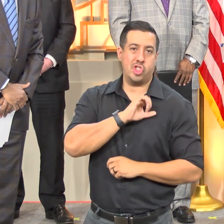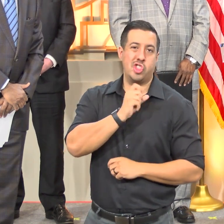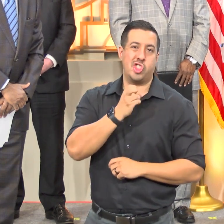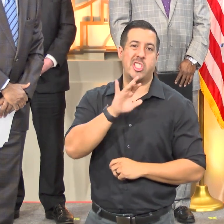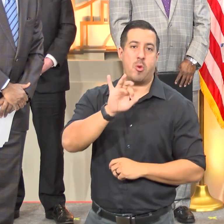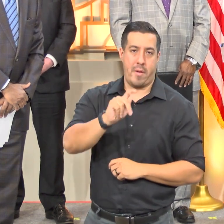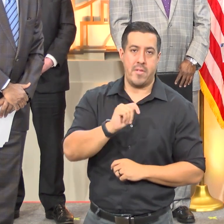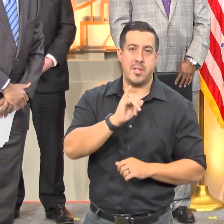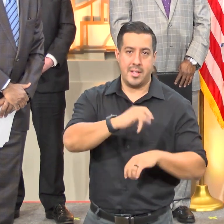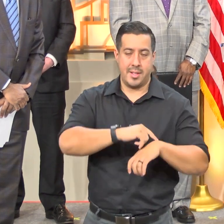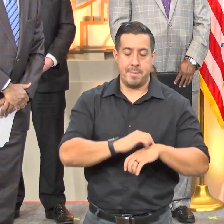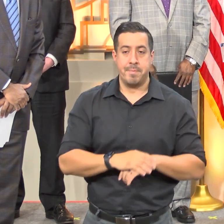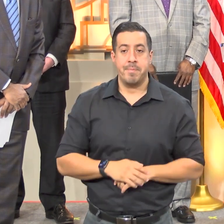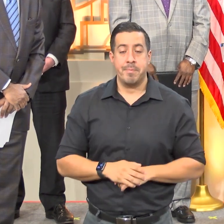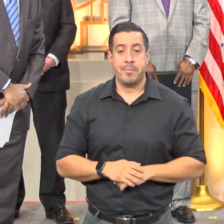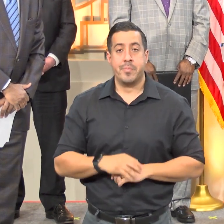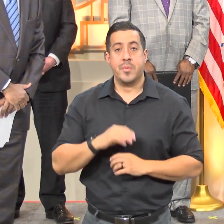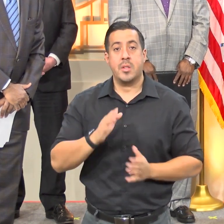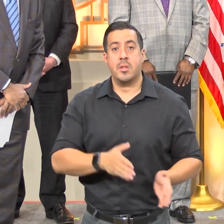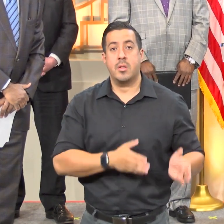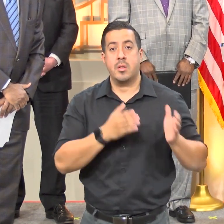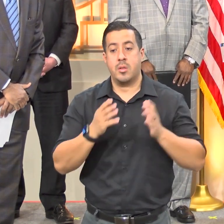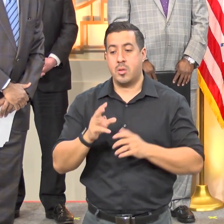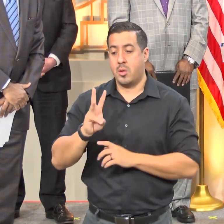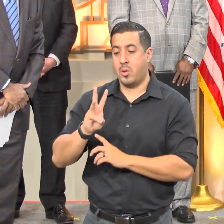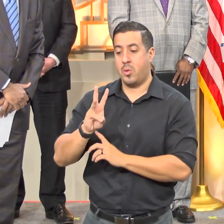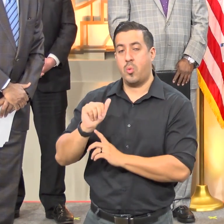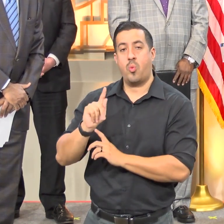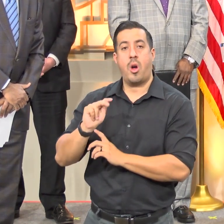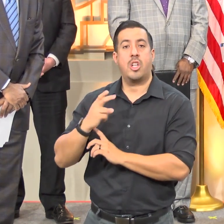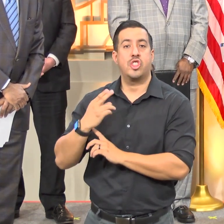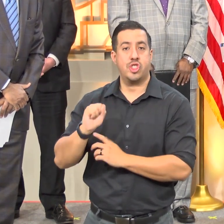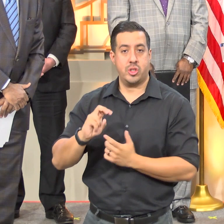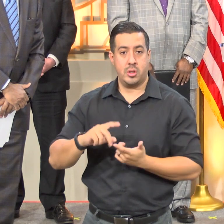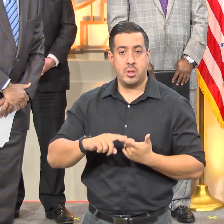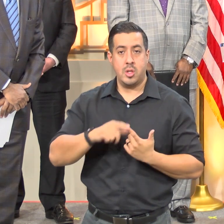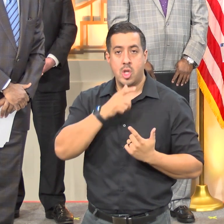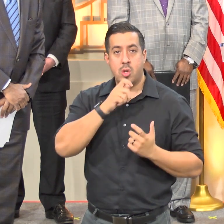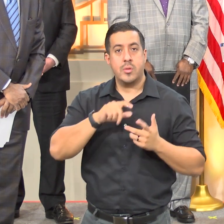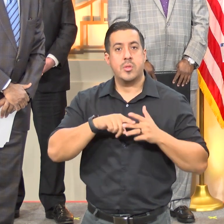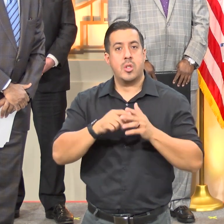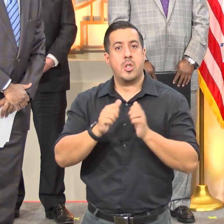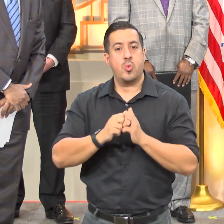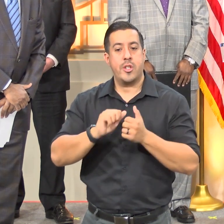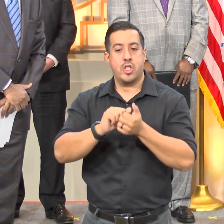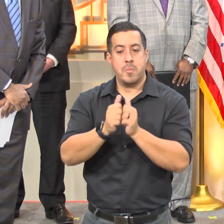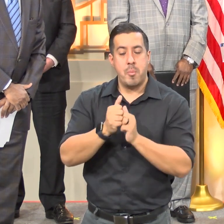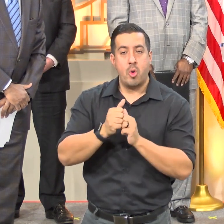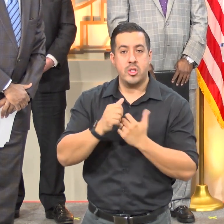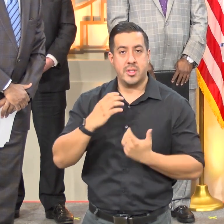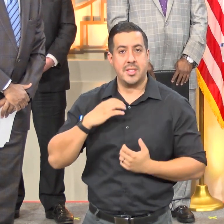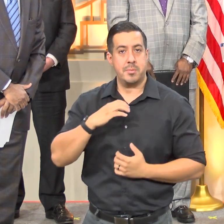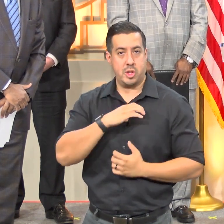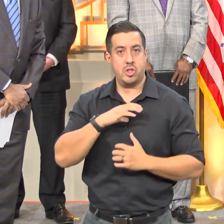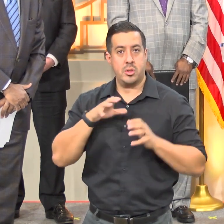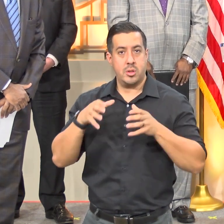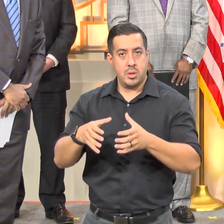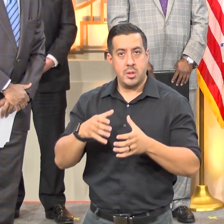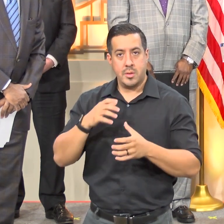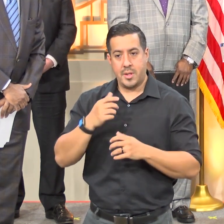then we also have Ryan Walsh, started with the Harris County Sports and Convention Corporation in February